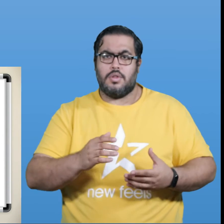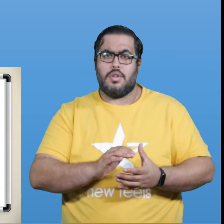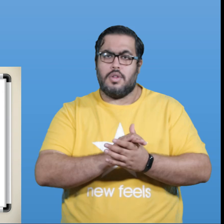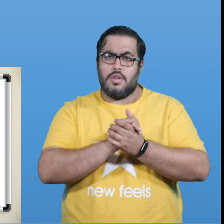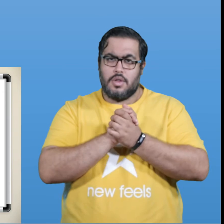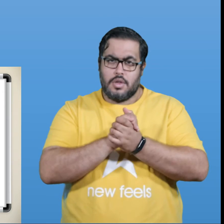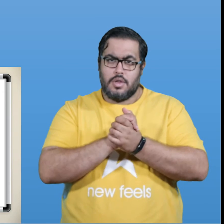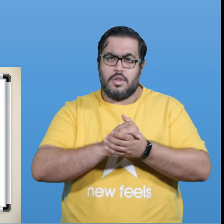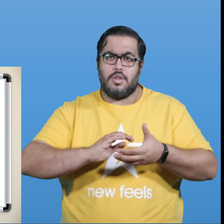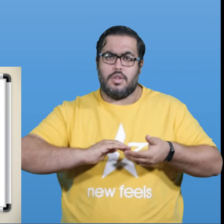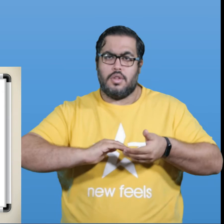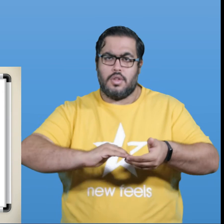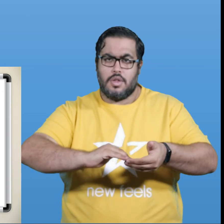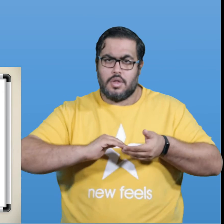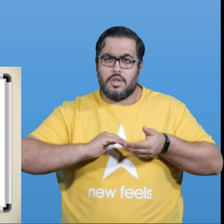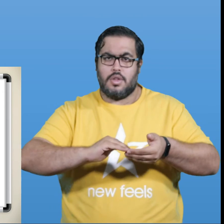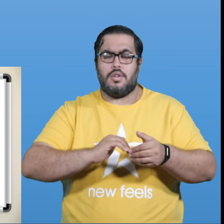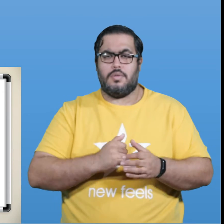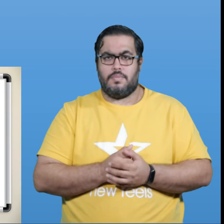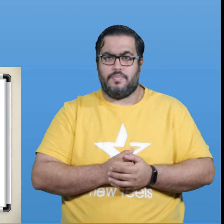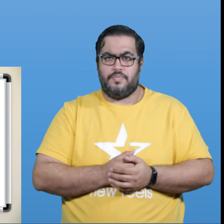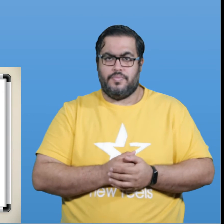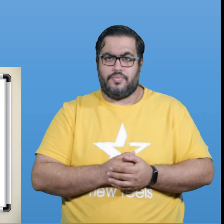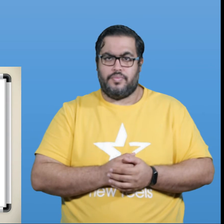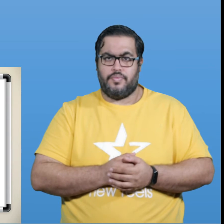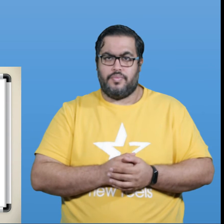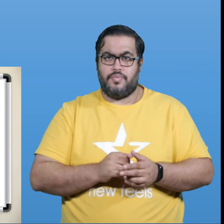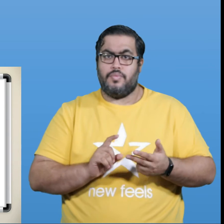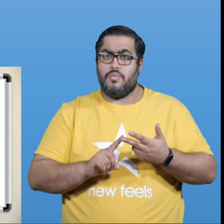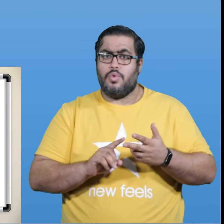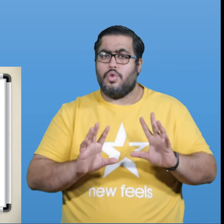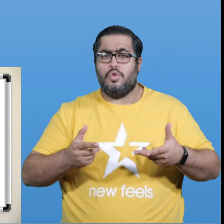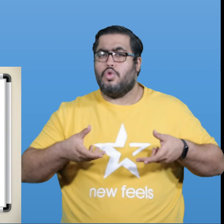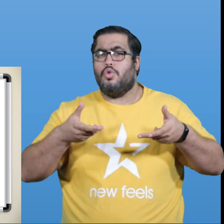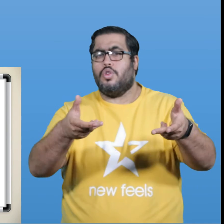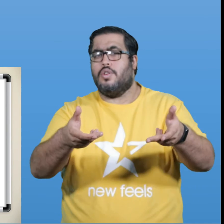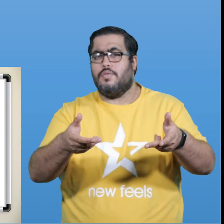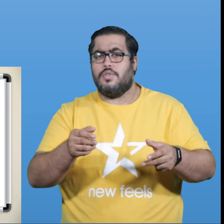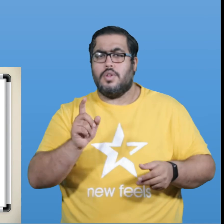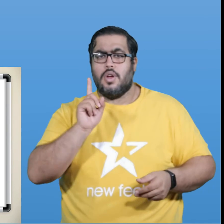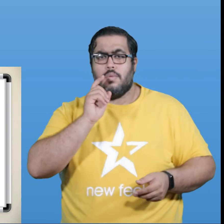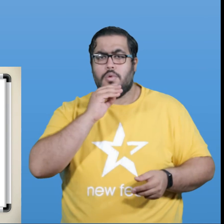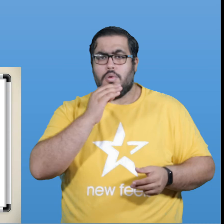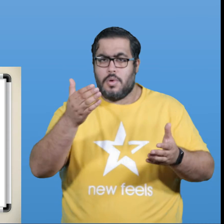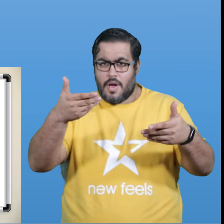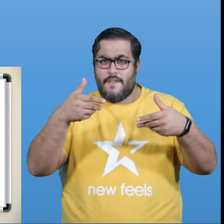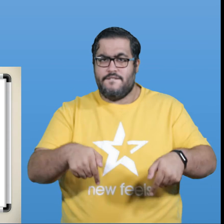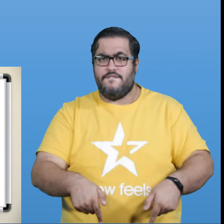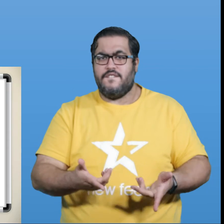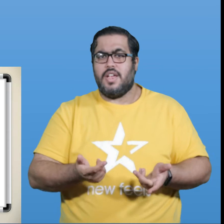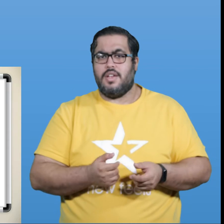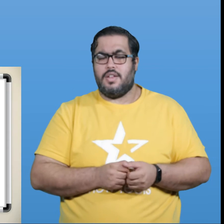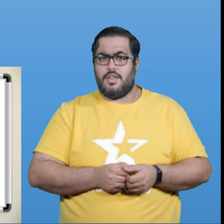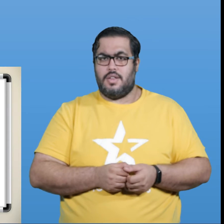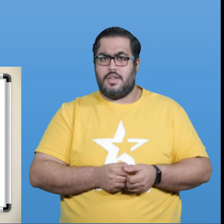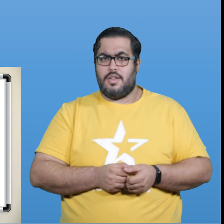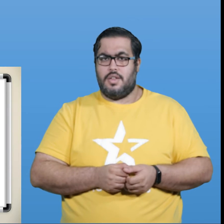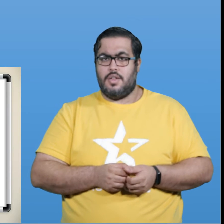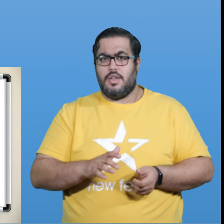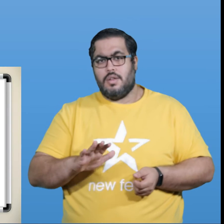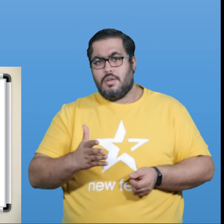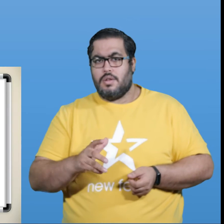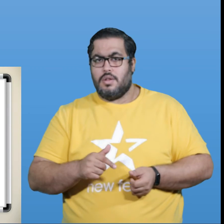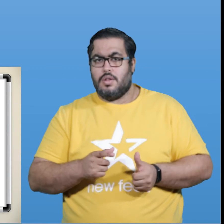Okay? Number 3, what are some of the gifts that parents may receive in a baby shower? It's already mentioned in the passage above. It